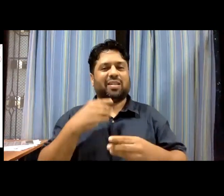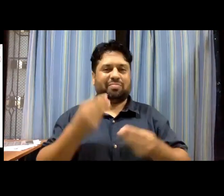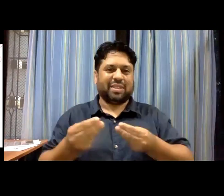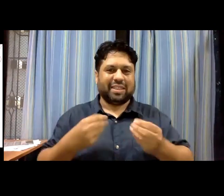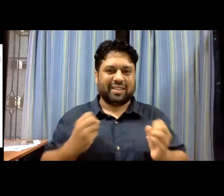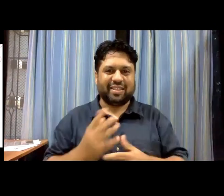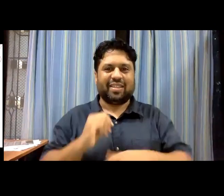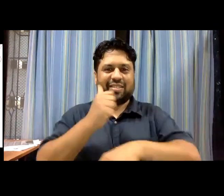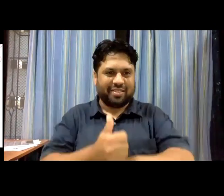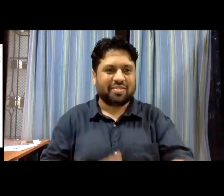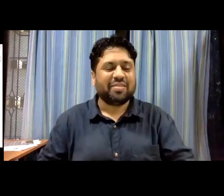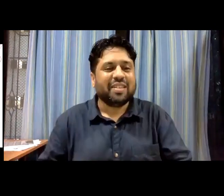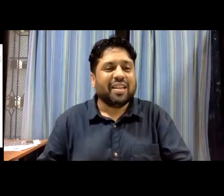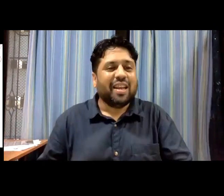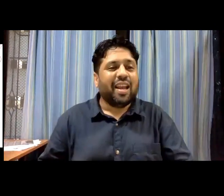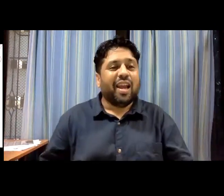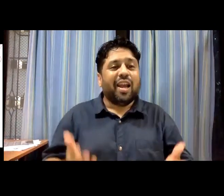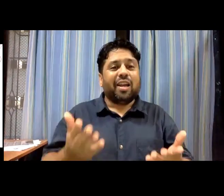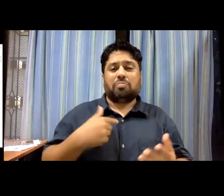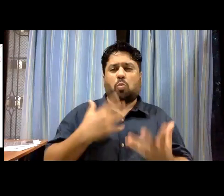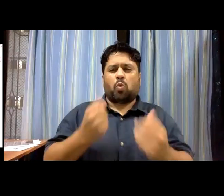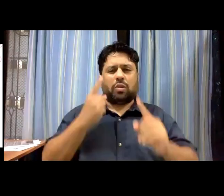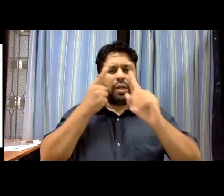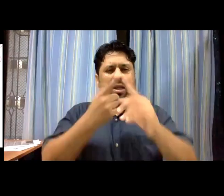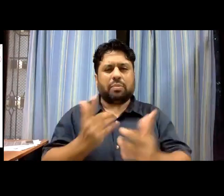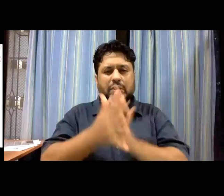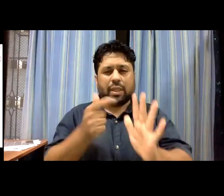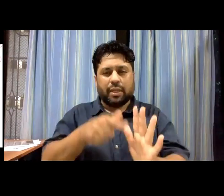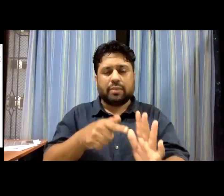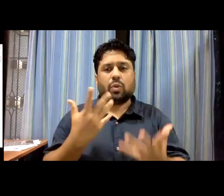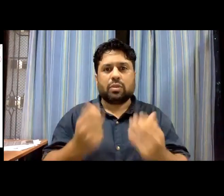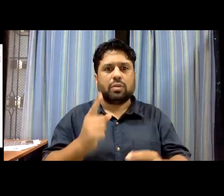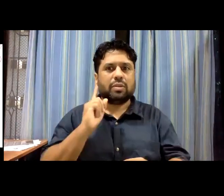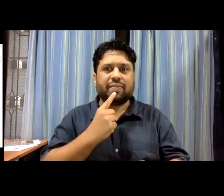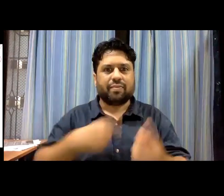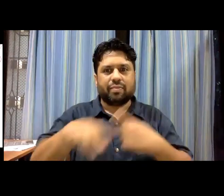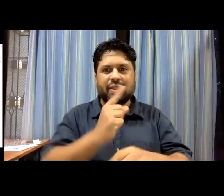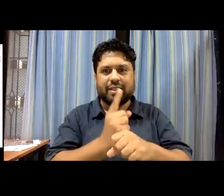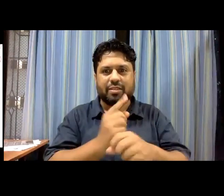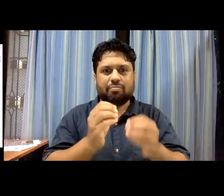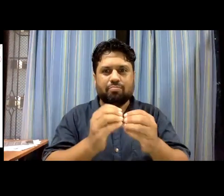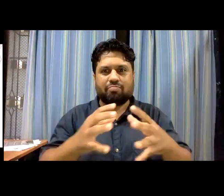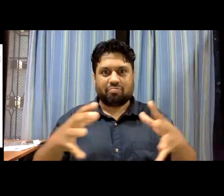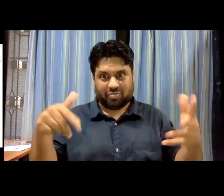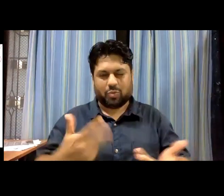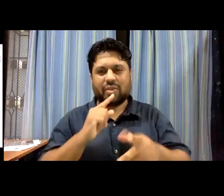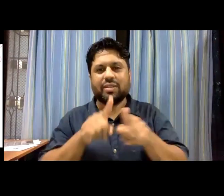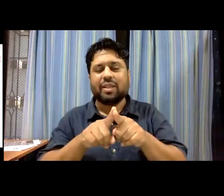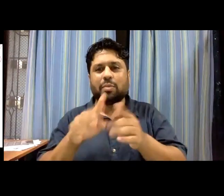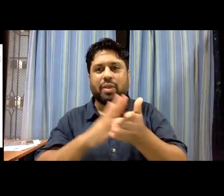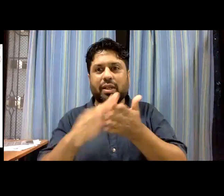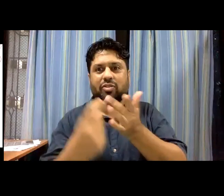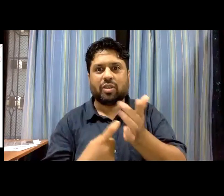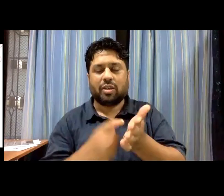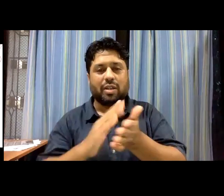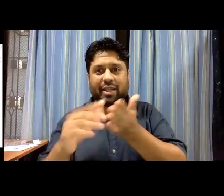consultancy services, and that's how I set up this business. So the aim of SignX is that, to